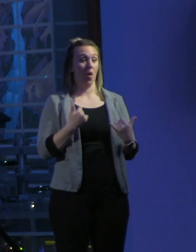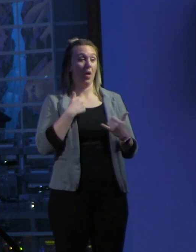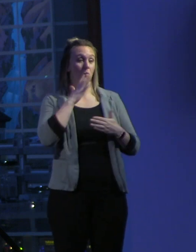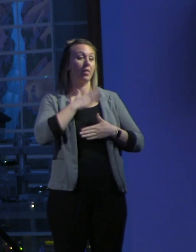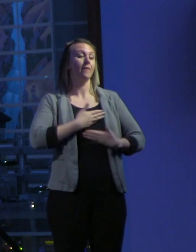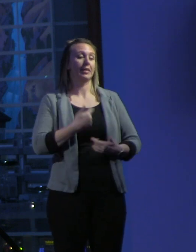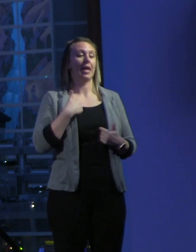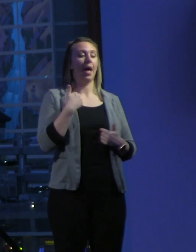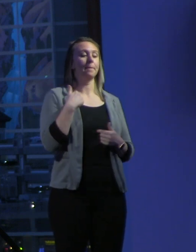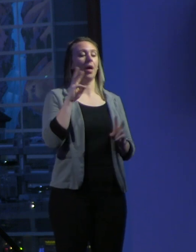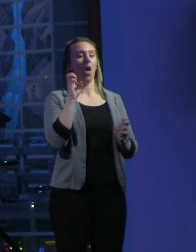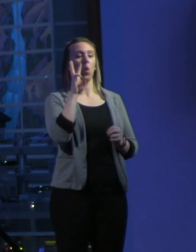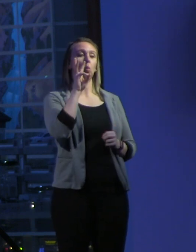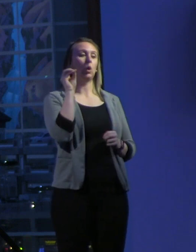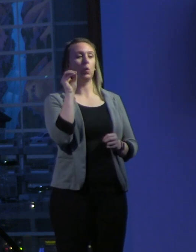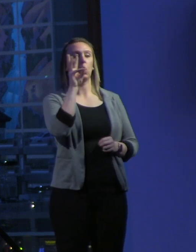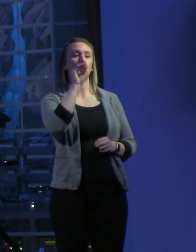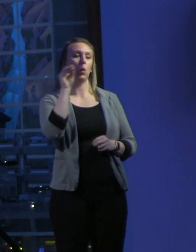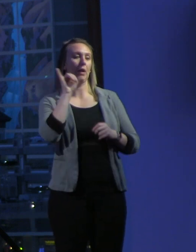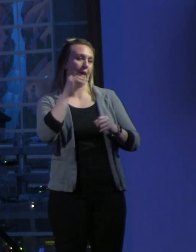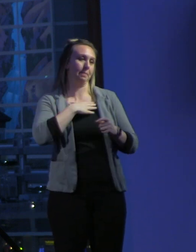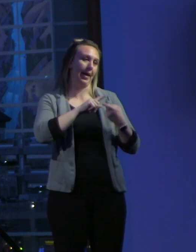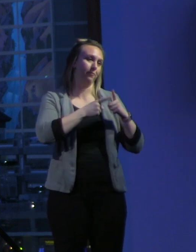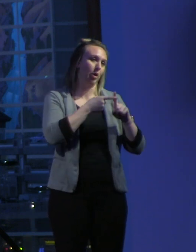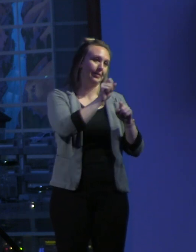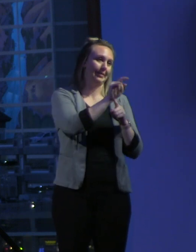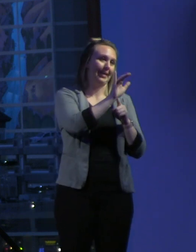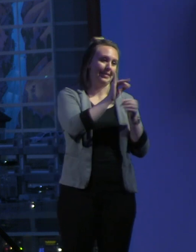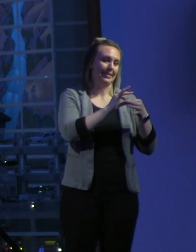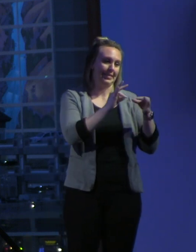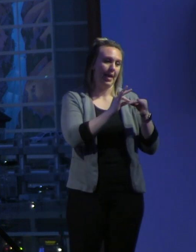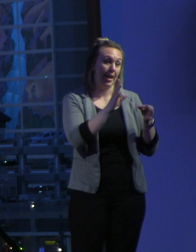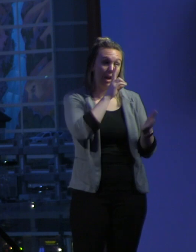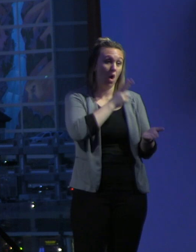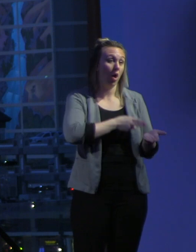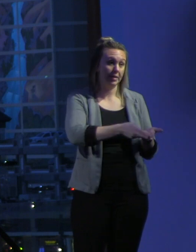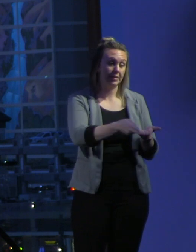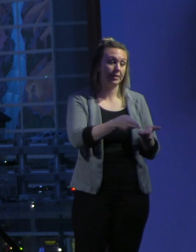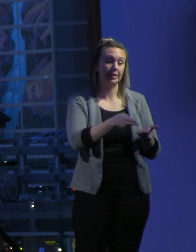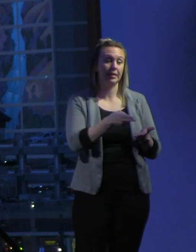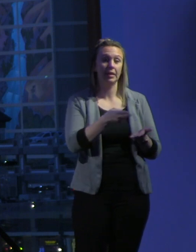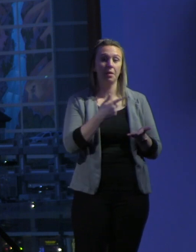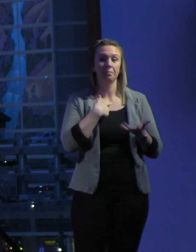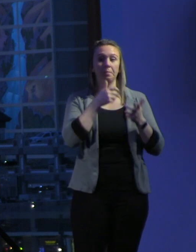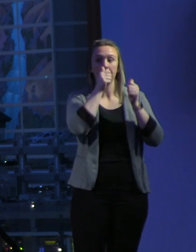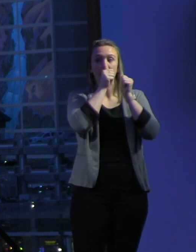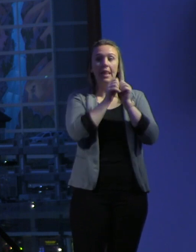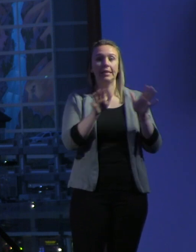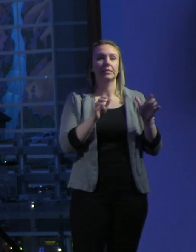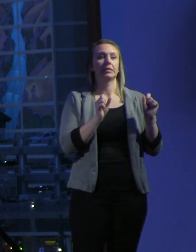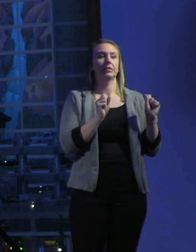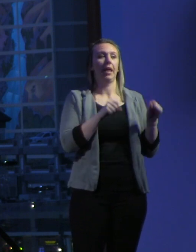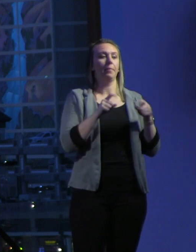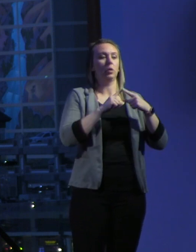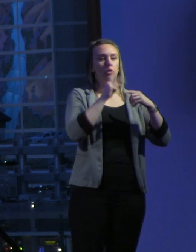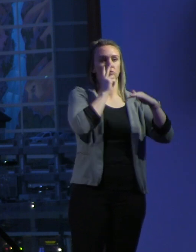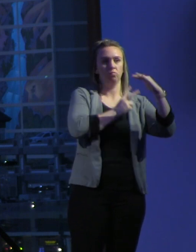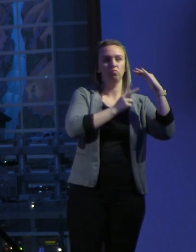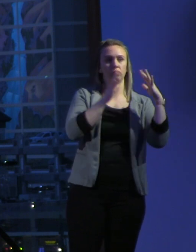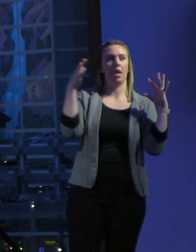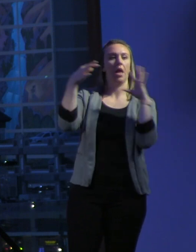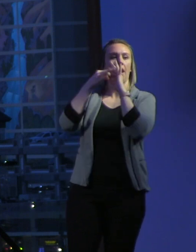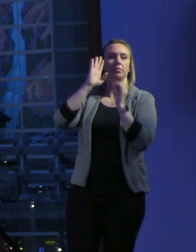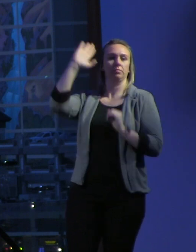Stacy said, and I actually, honest to gosh, have been blessed with being connected to the other